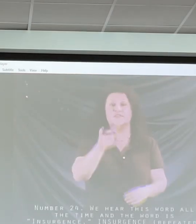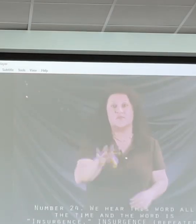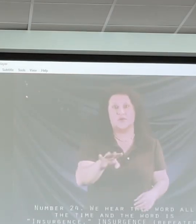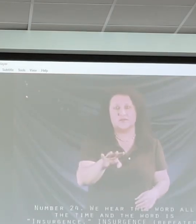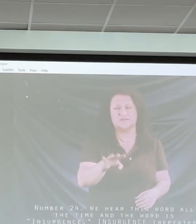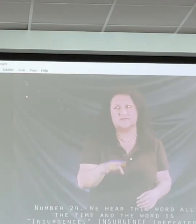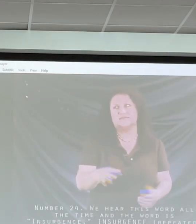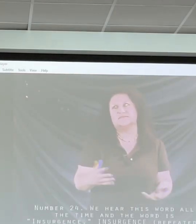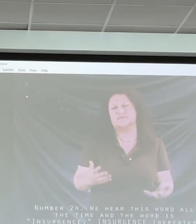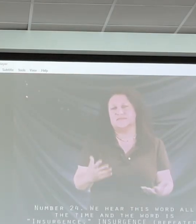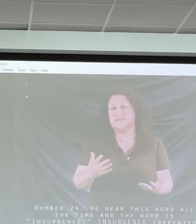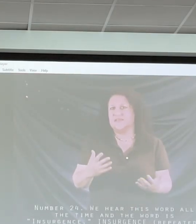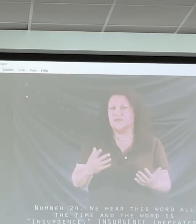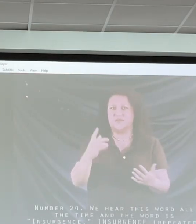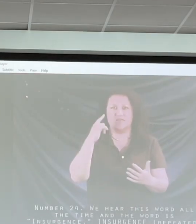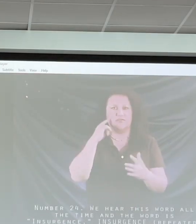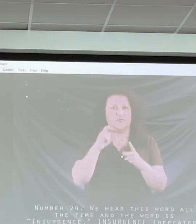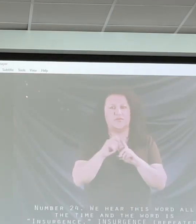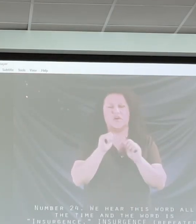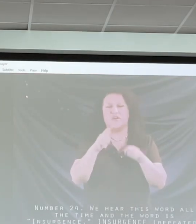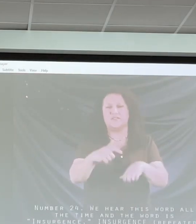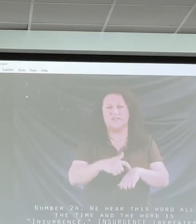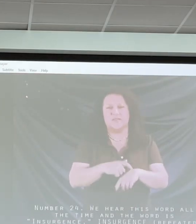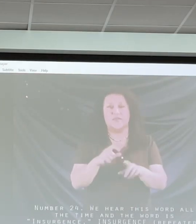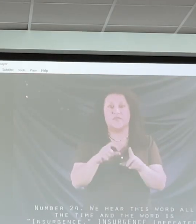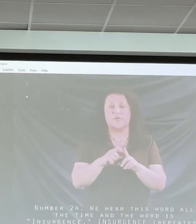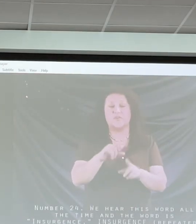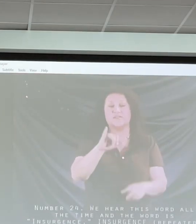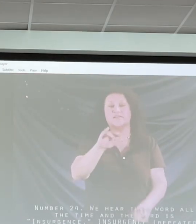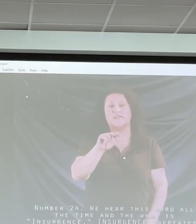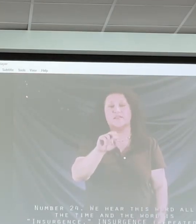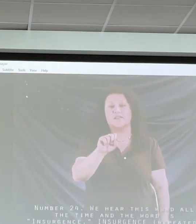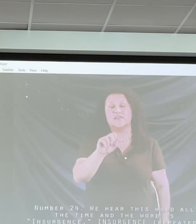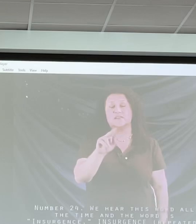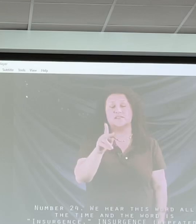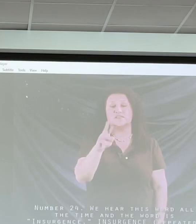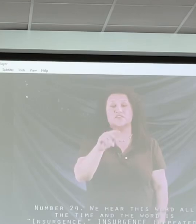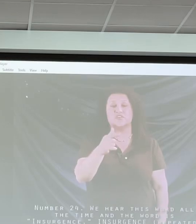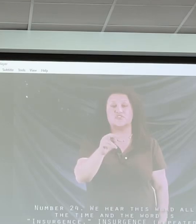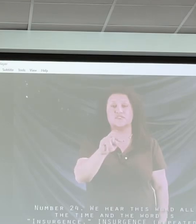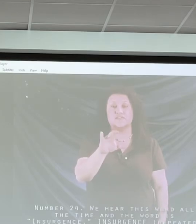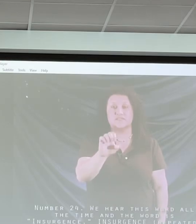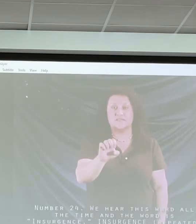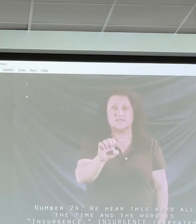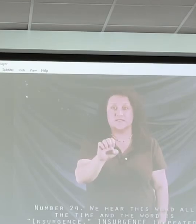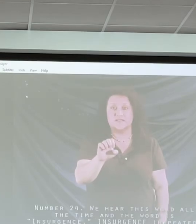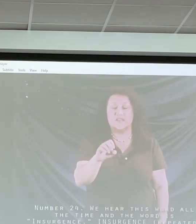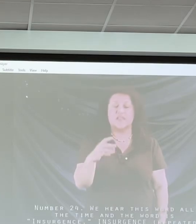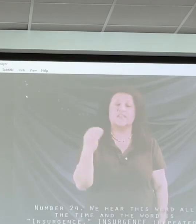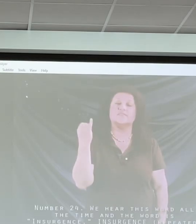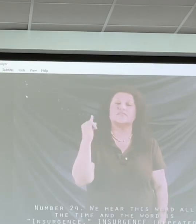24. We hear this word all the time, and the word is insurgents.